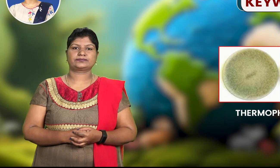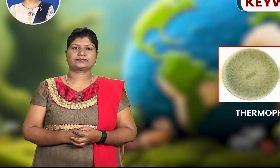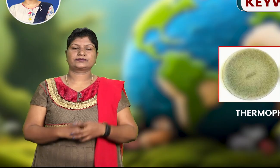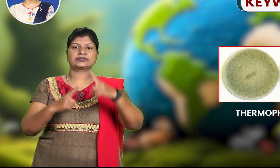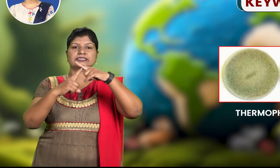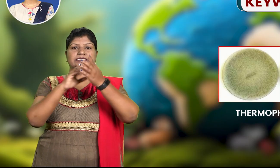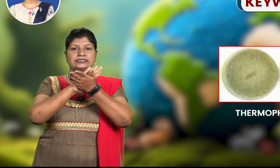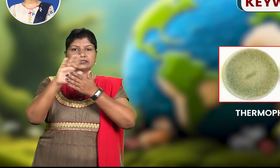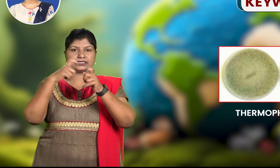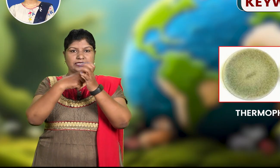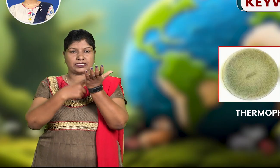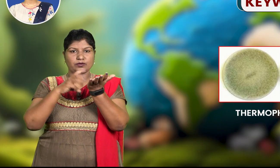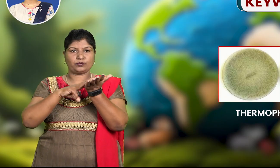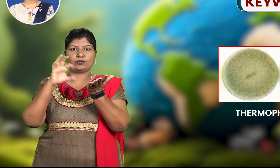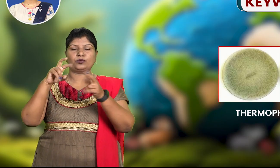thermophilic fungi,